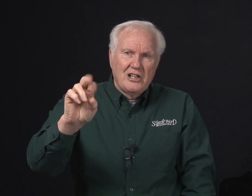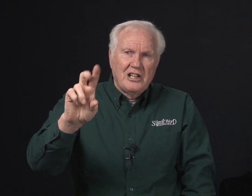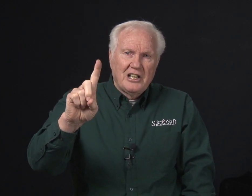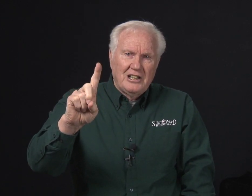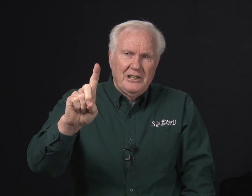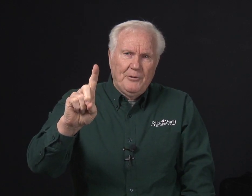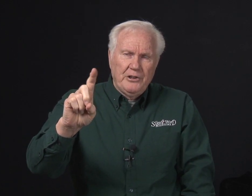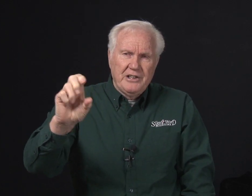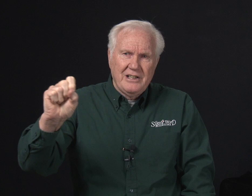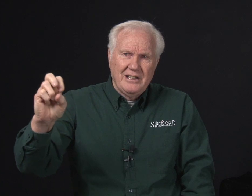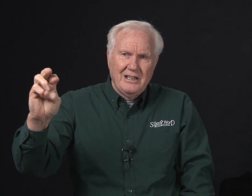Clifford